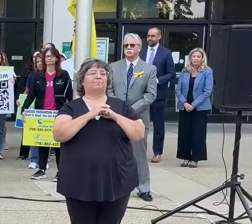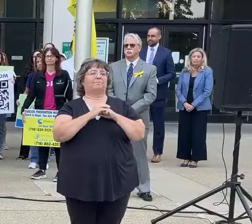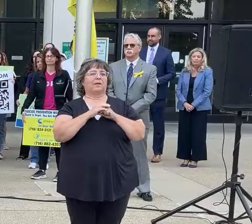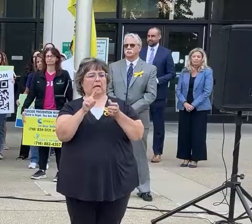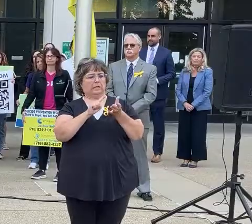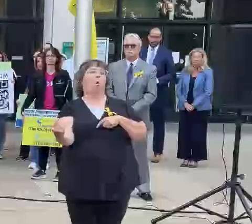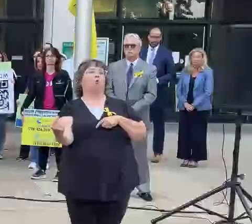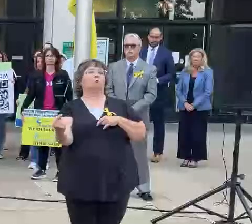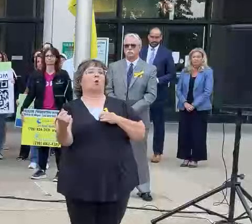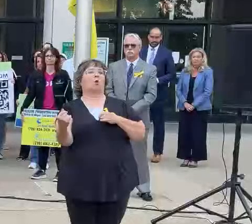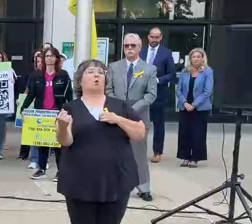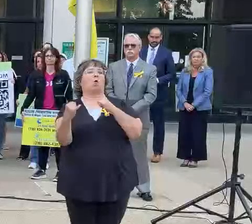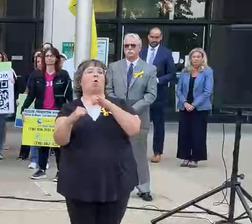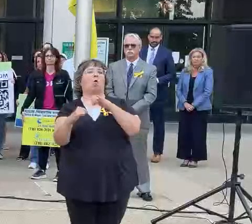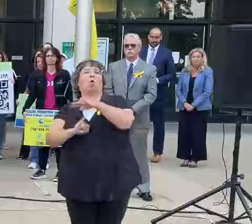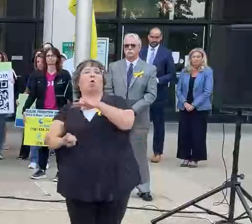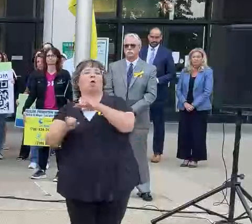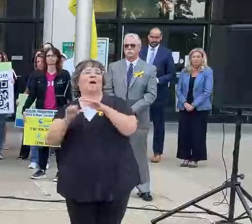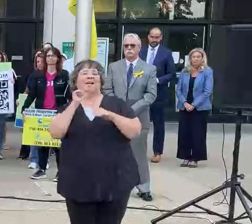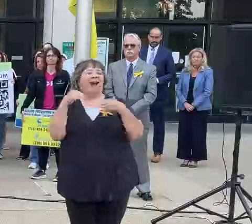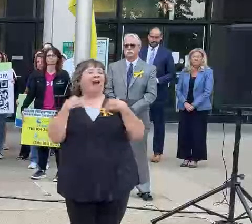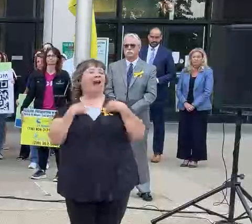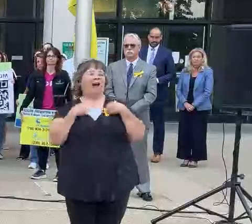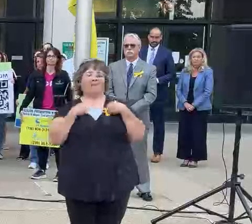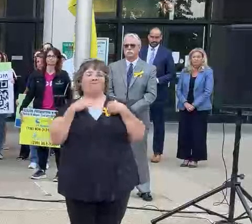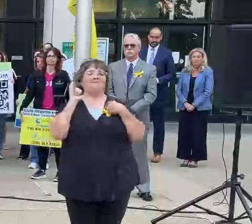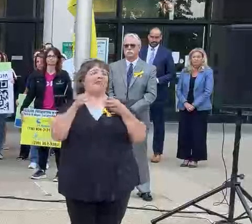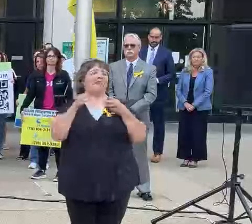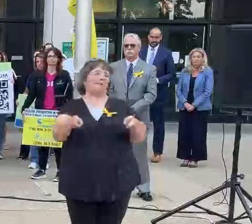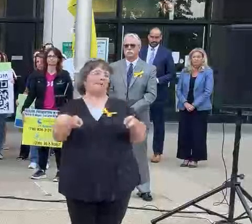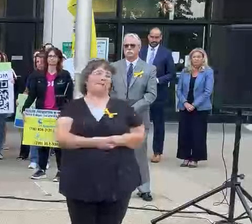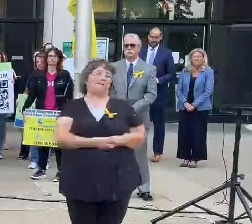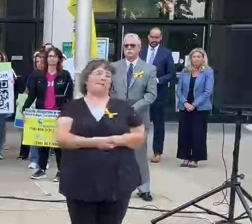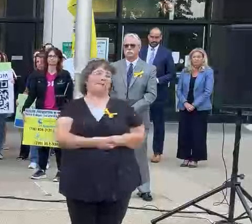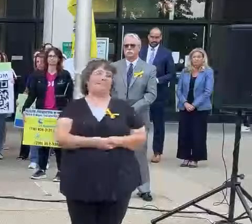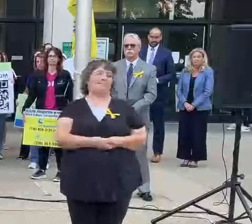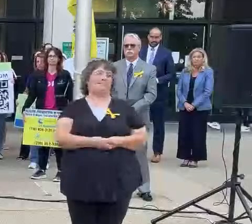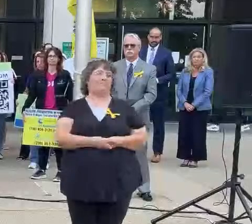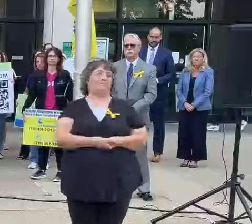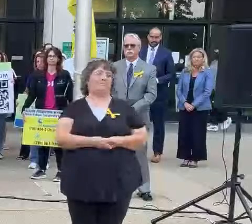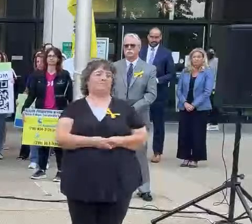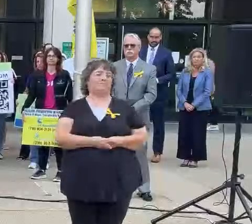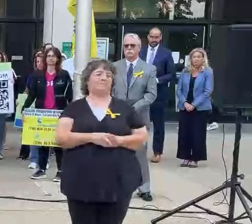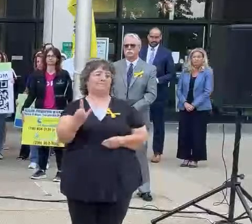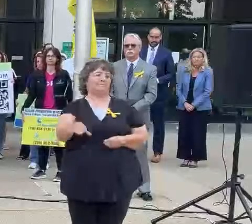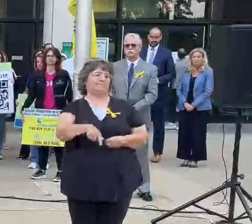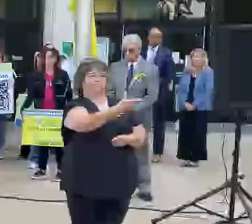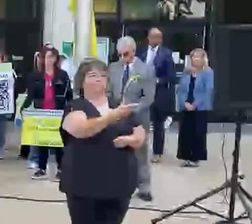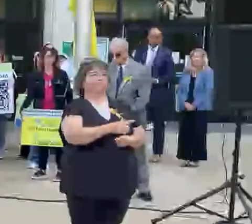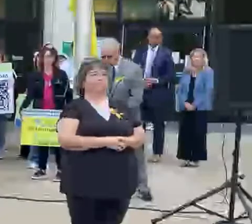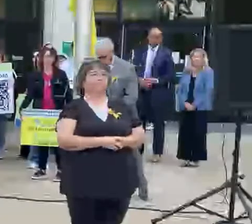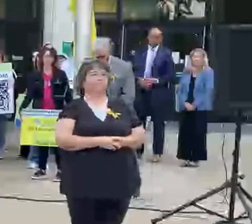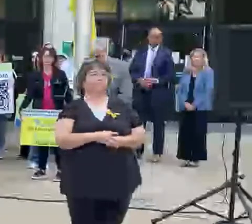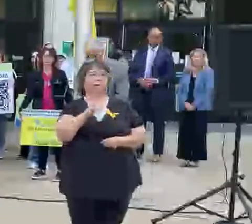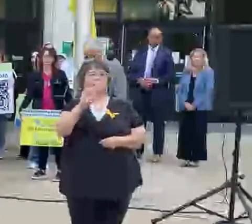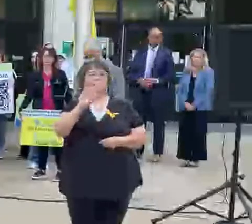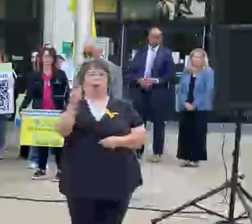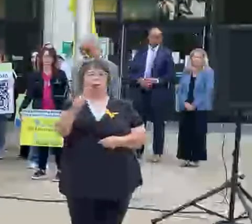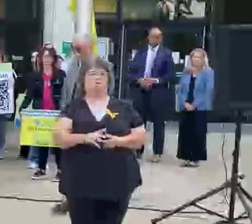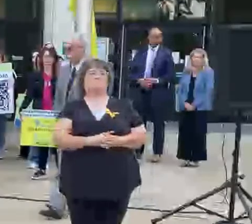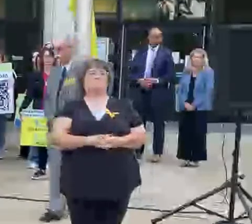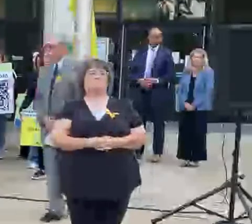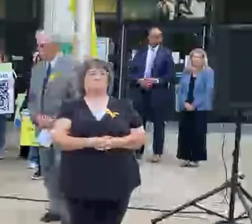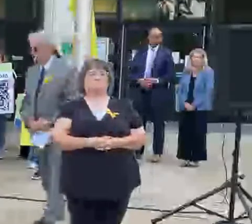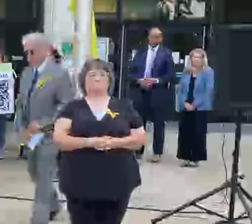Check on the people in isolation. It does not have to be that way. I'm going to turn to